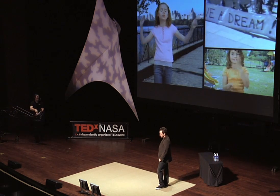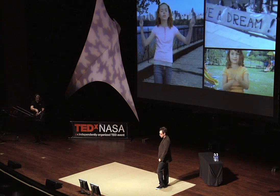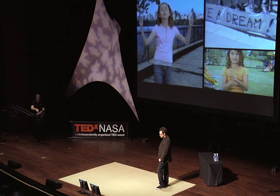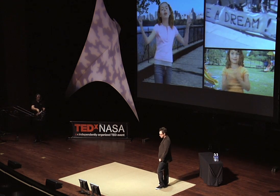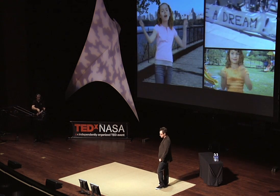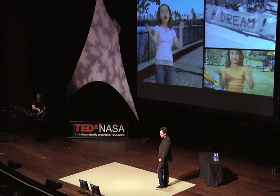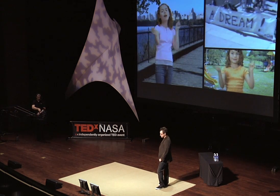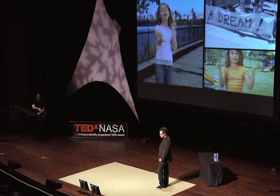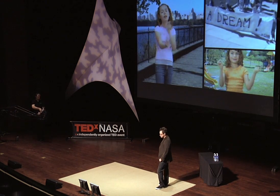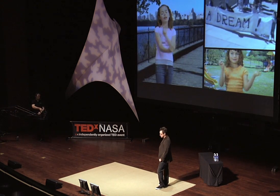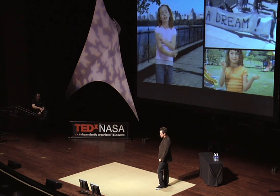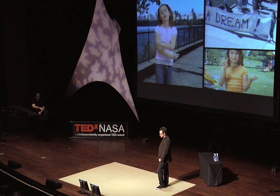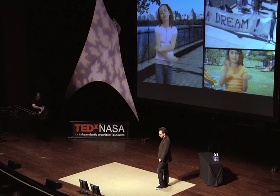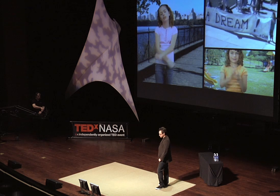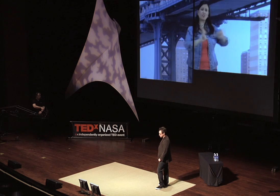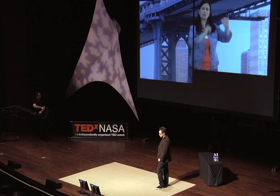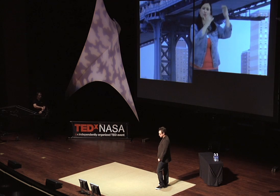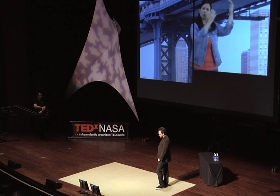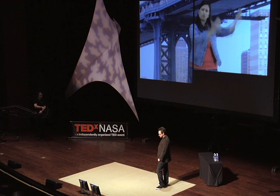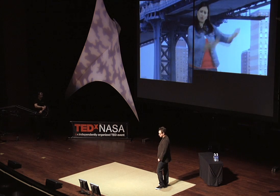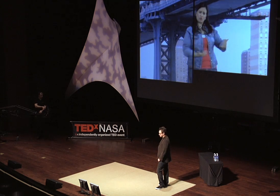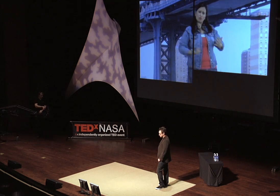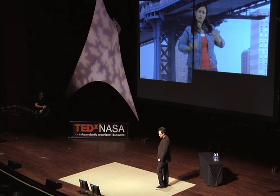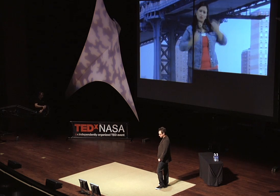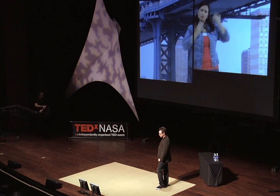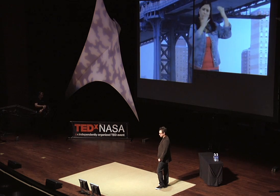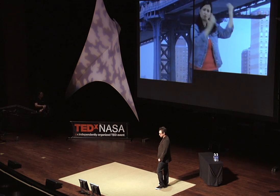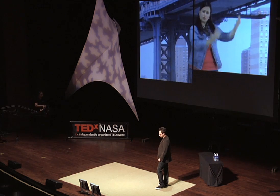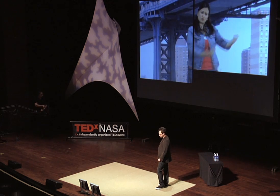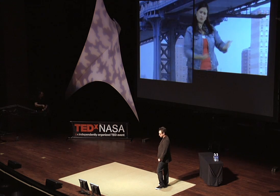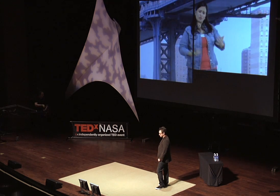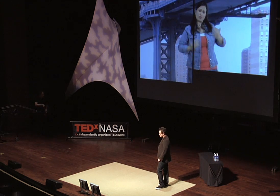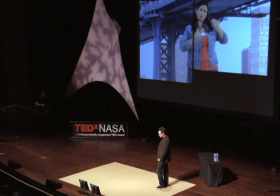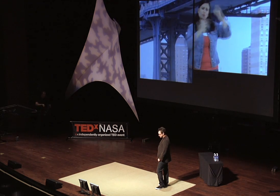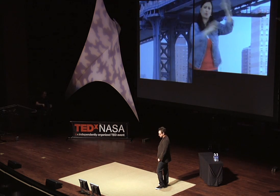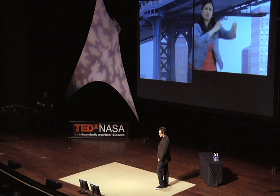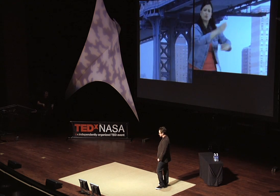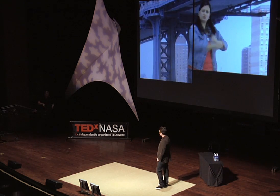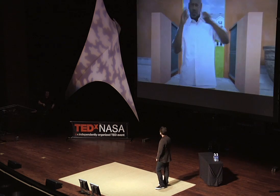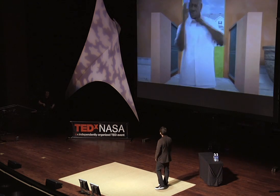We keep on waiting, waiting, waiting on the world to change. We keep on waiting, waiting, waiting on